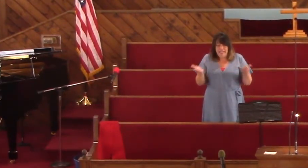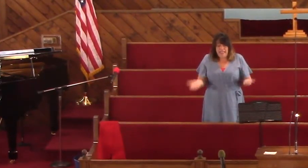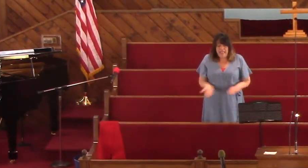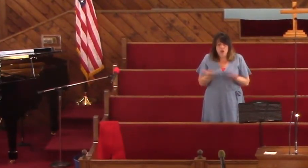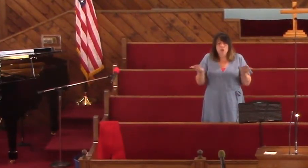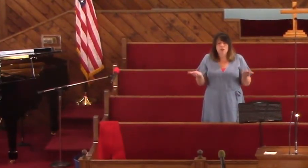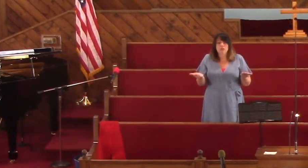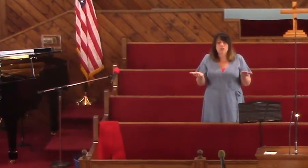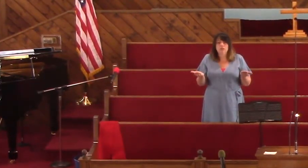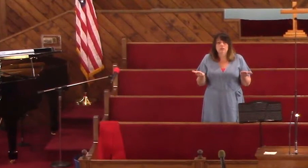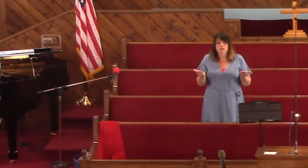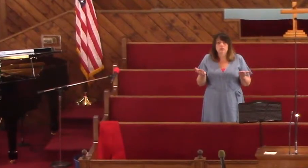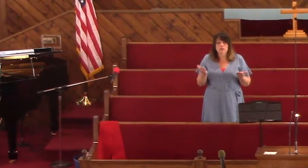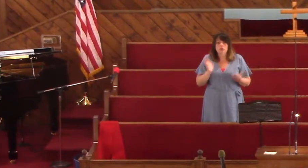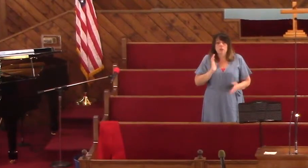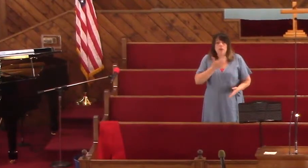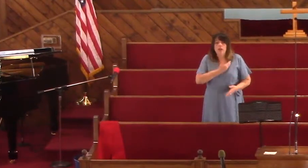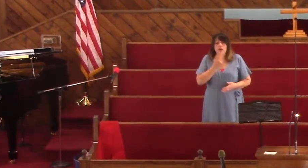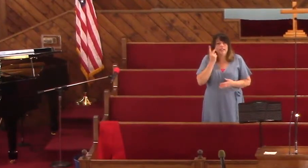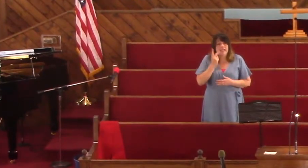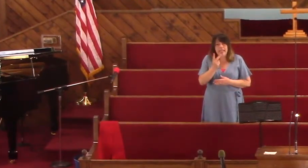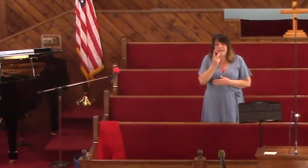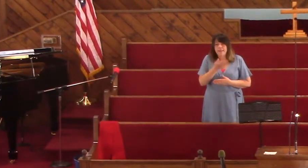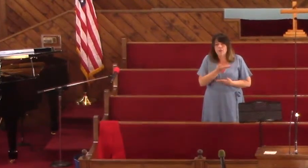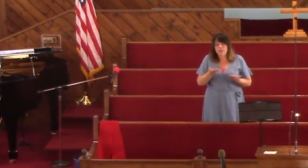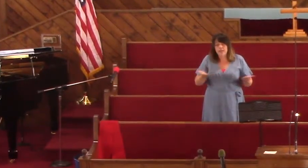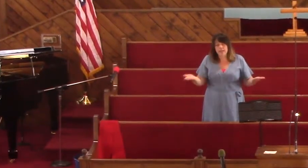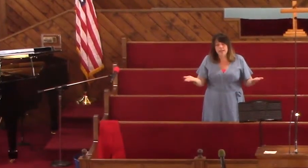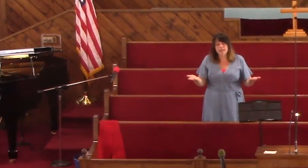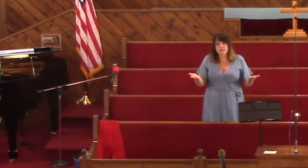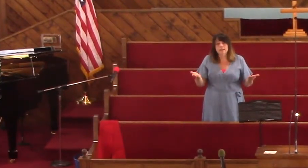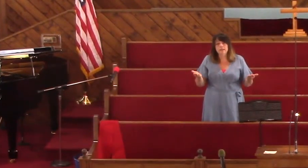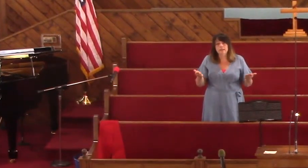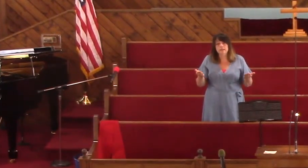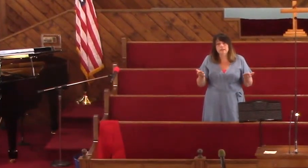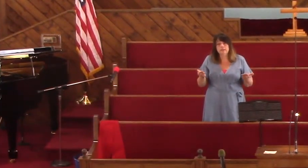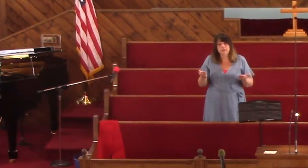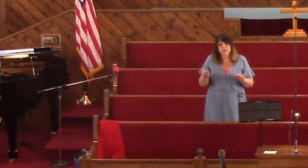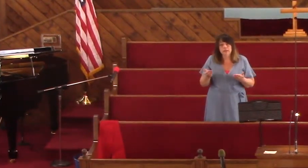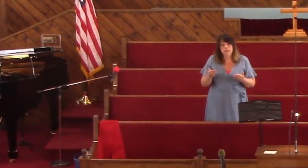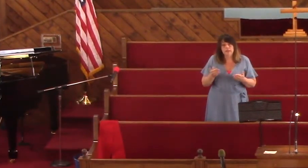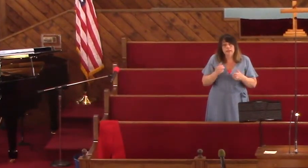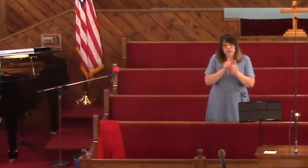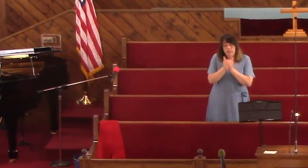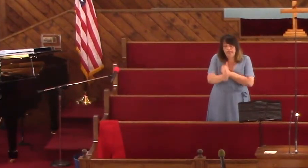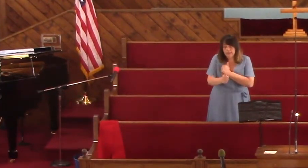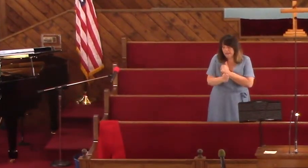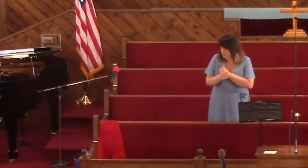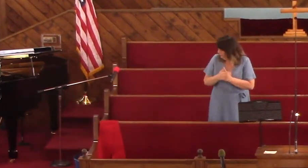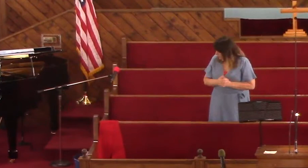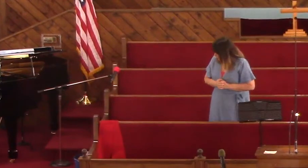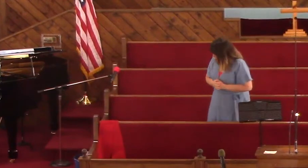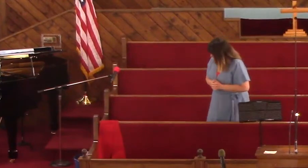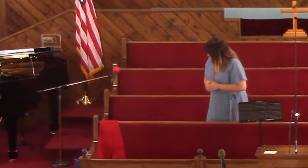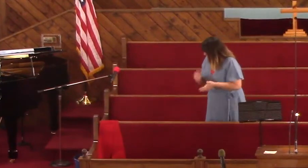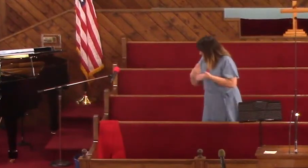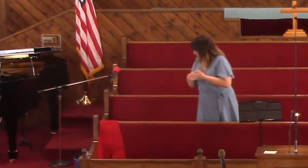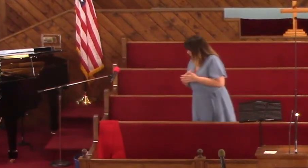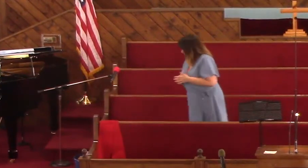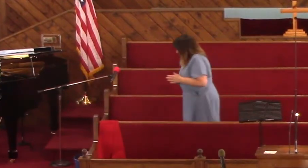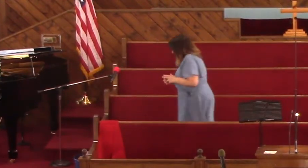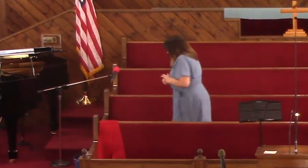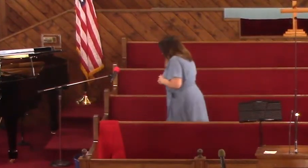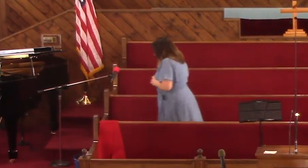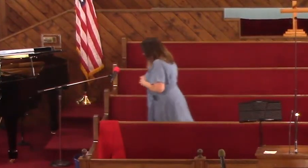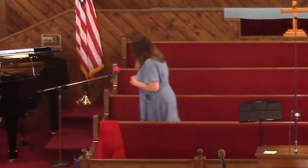that we're seeing these things. People in times past have looked back and talked about this happening or